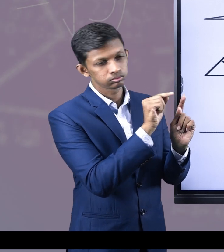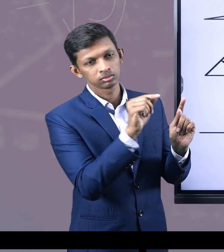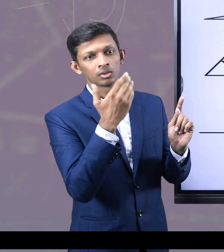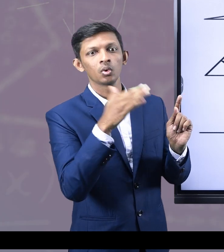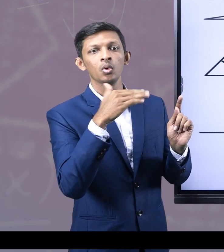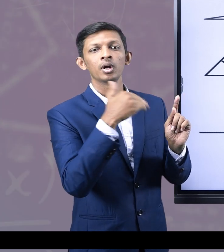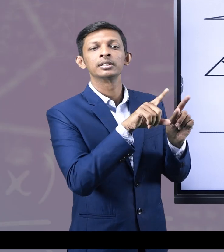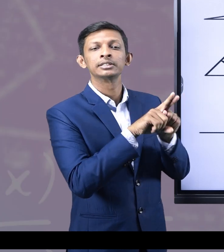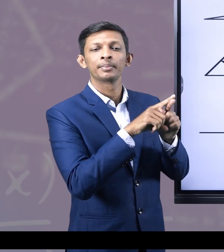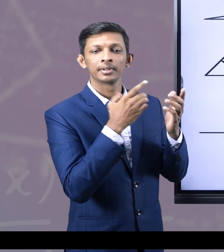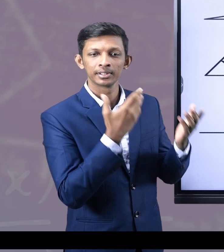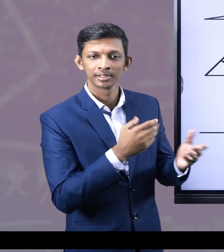out.